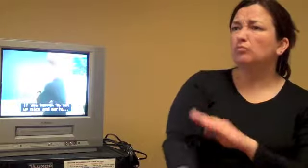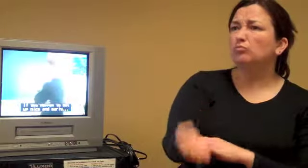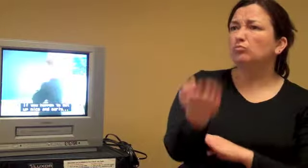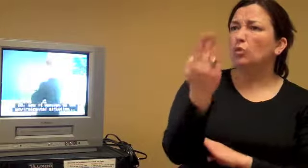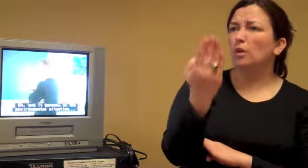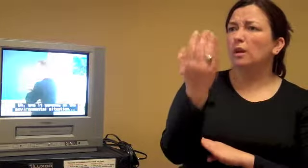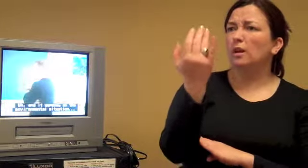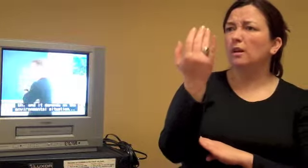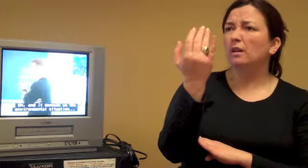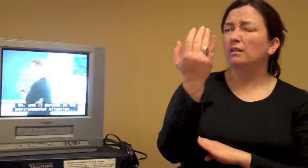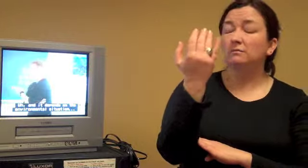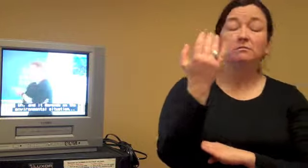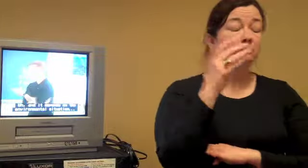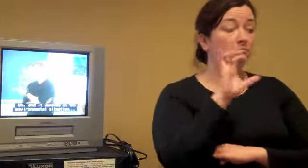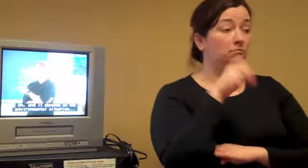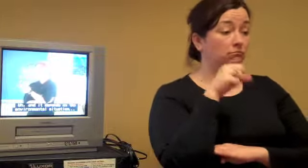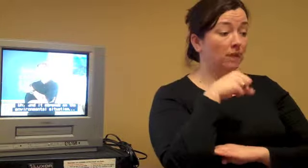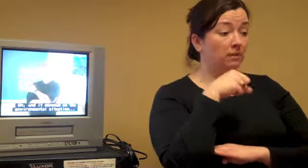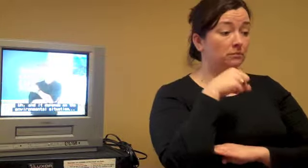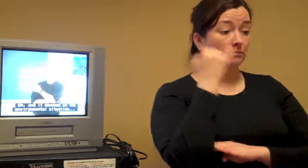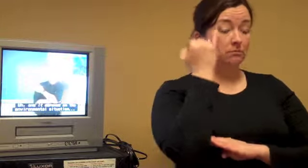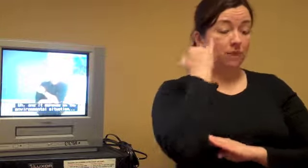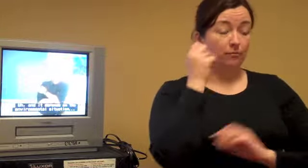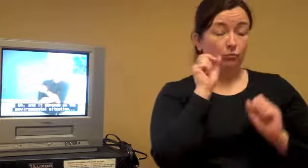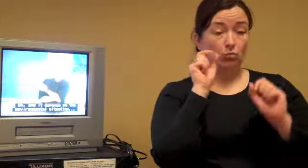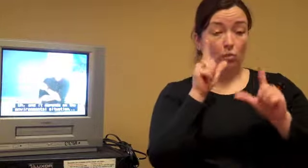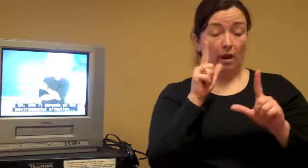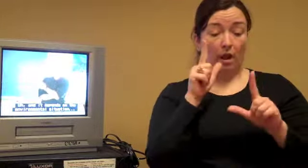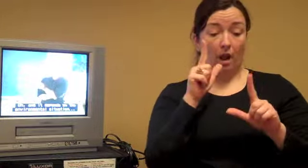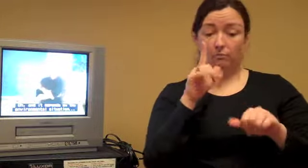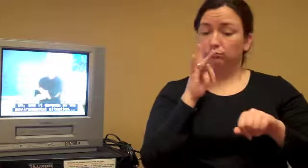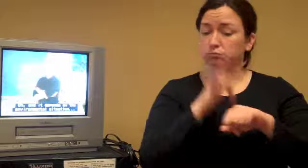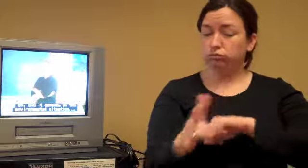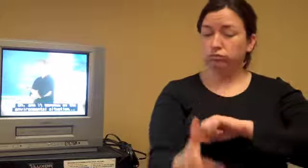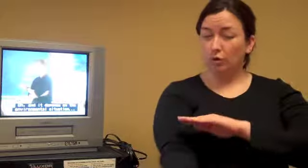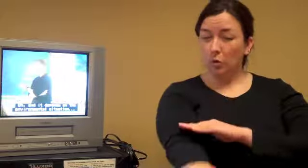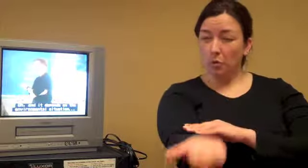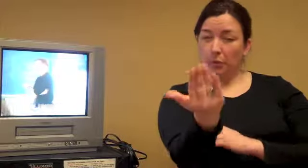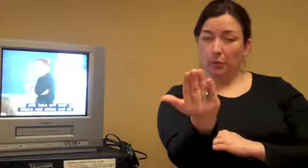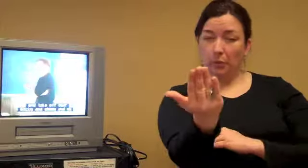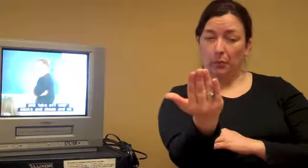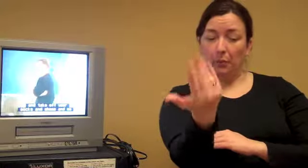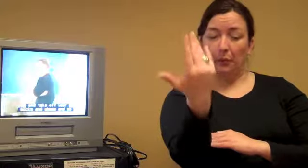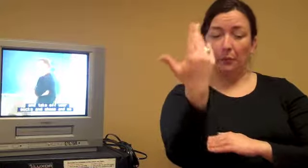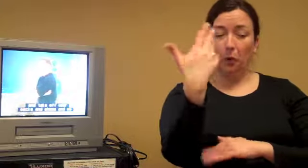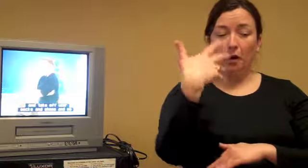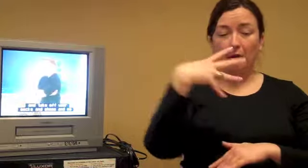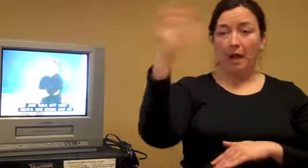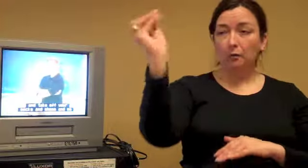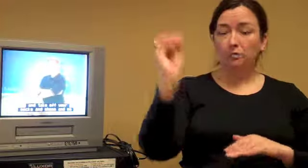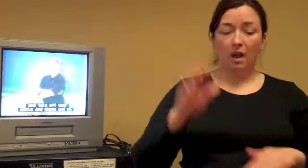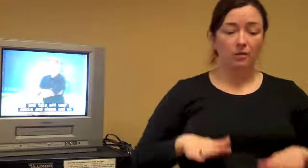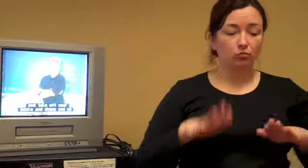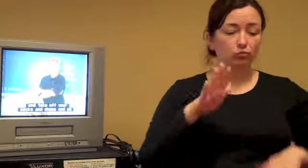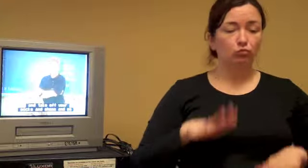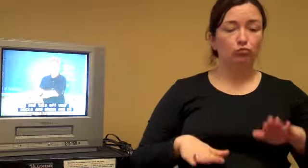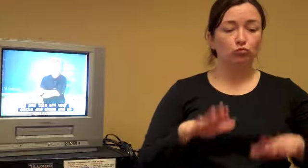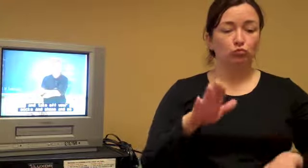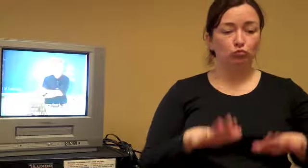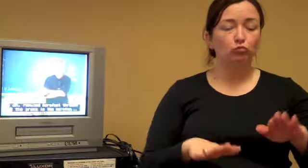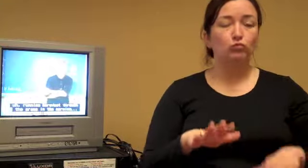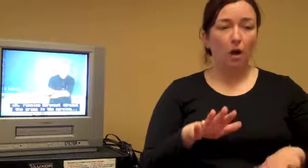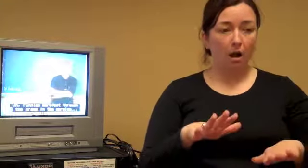early, and it depends on the environmental situation, and take off your socks and shoes and